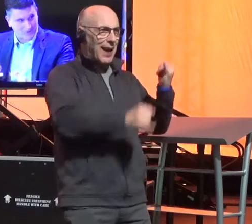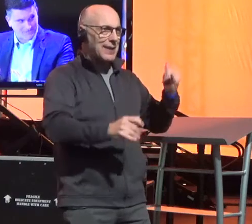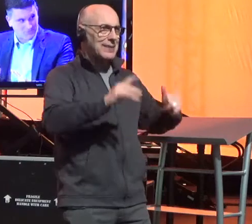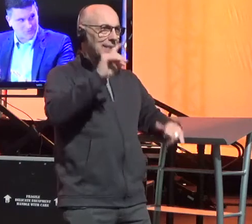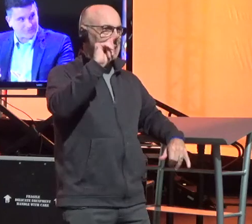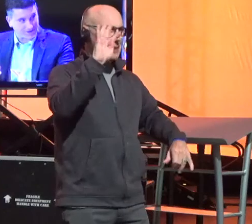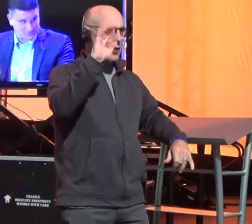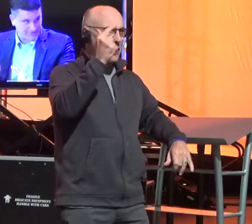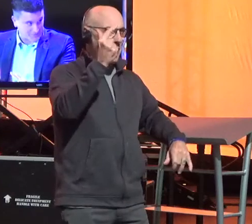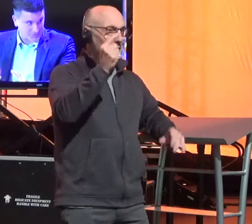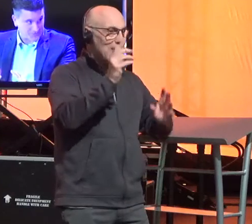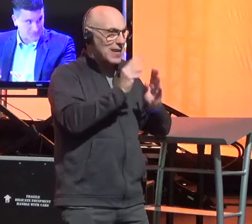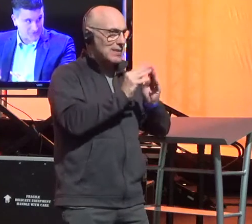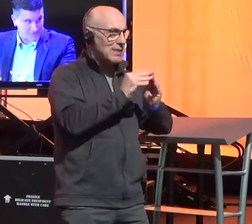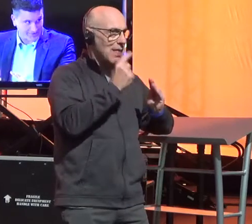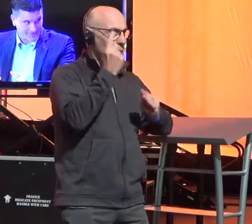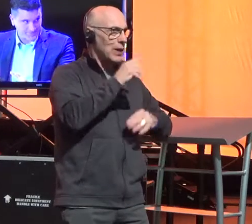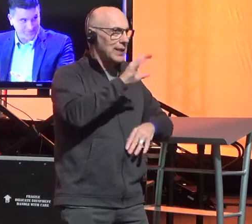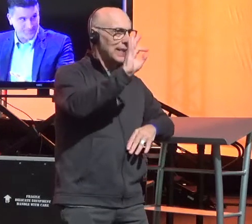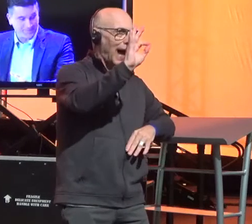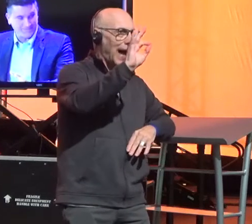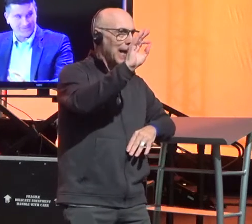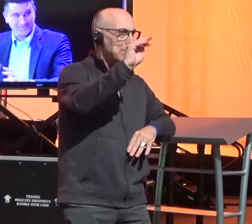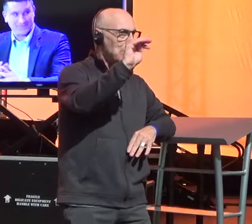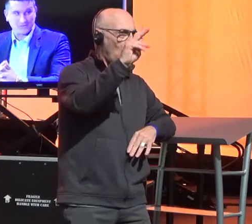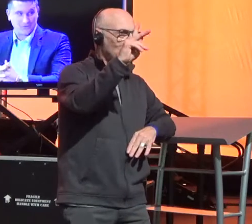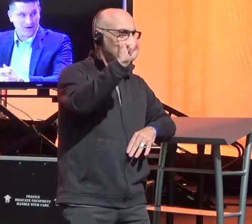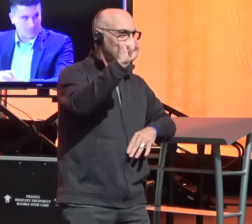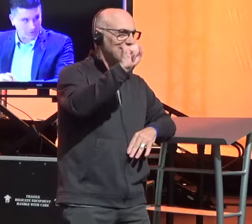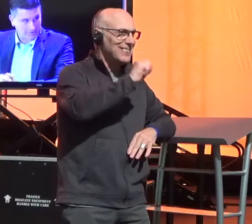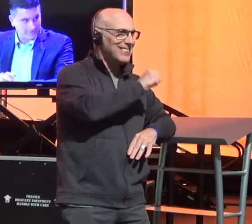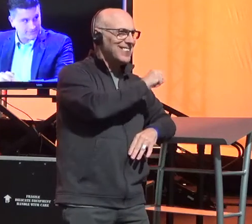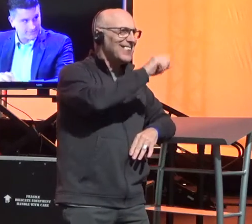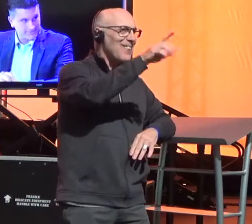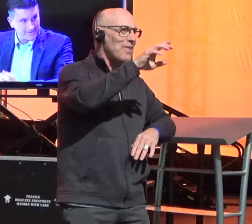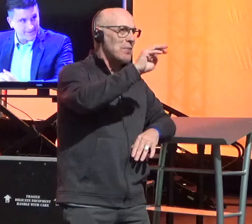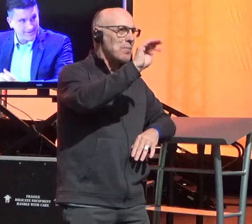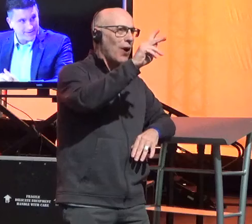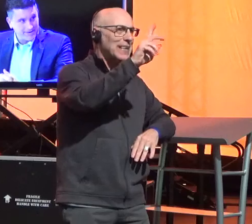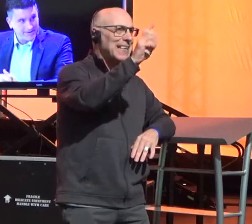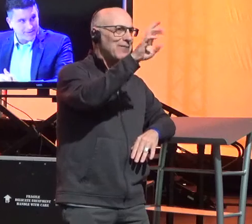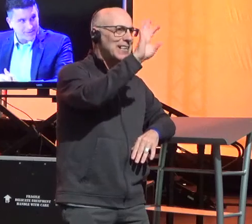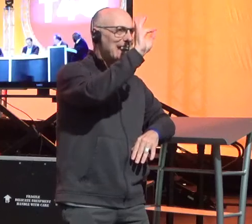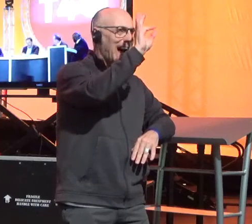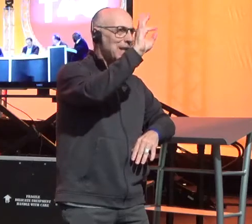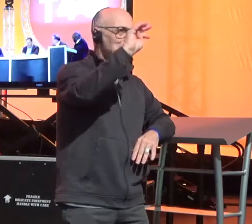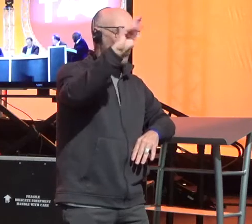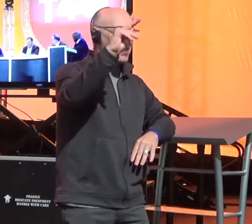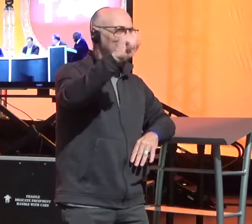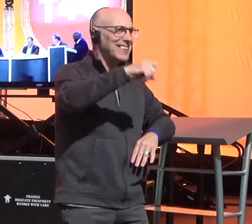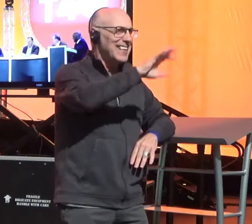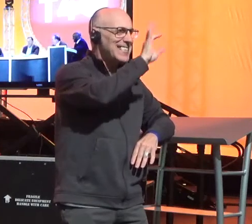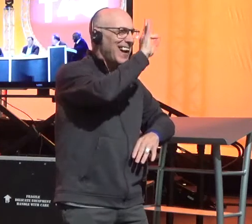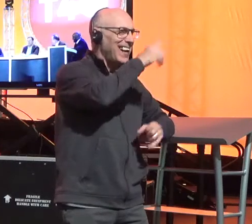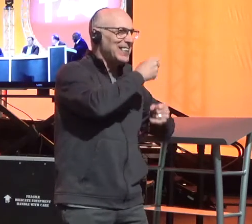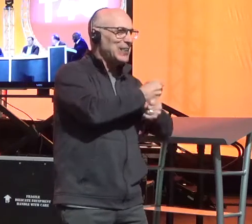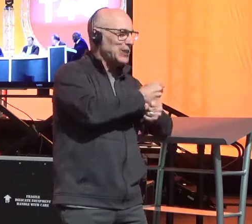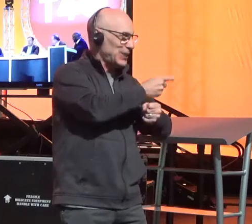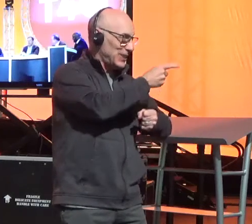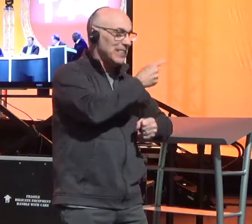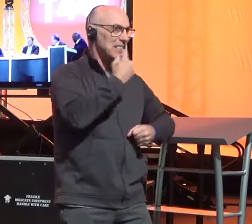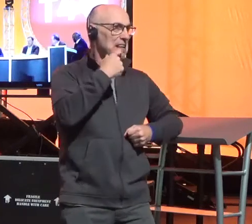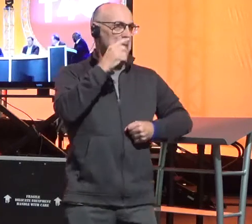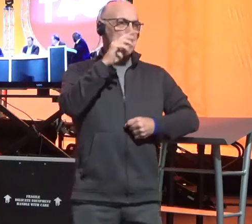conference. So I have to wonder if that was deliberate from the very beginning. Mr. Non-Mark. The perfect number. Well, I don't think